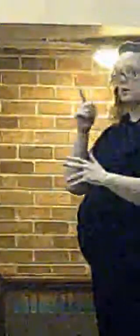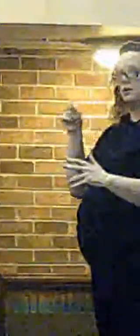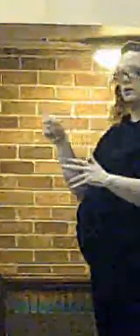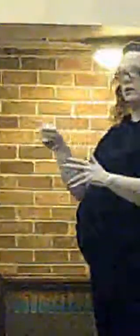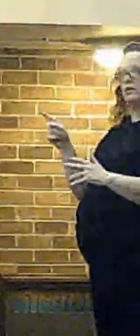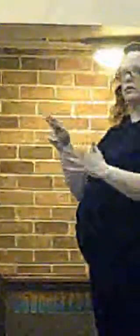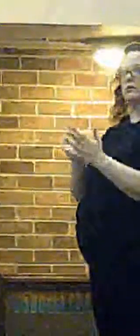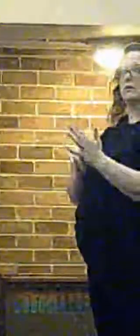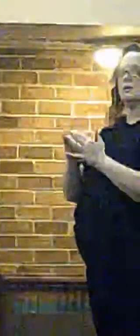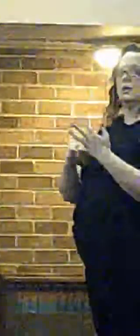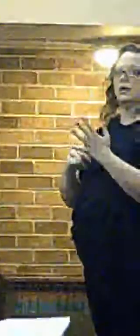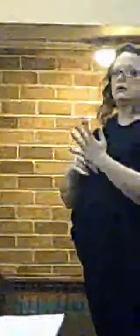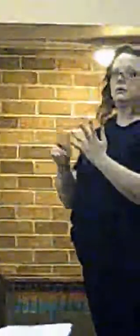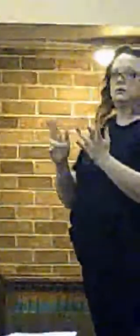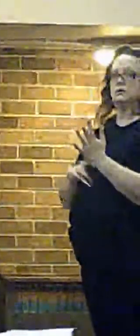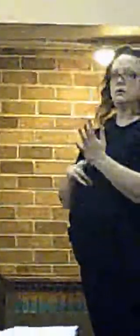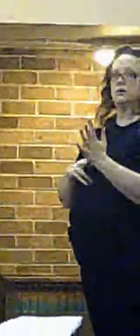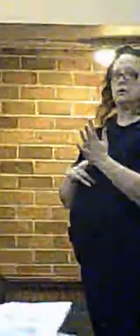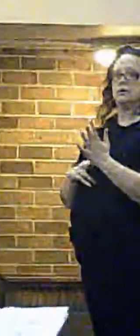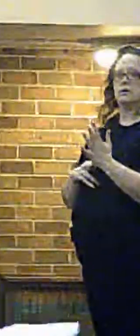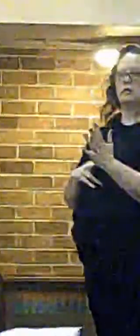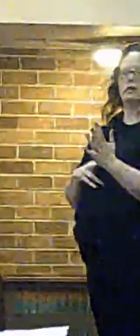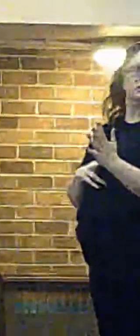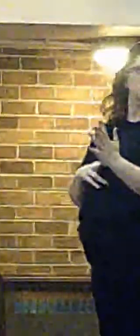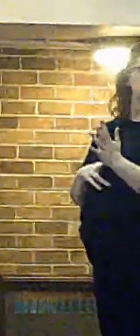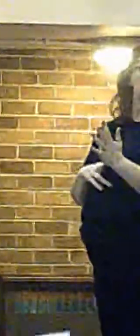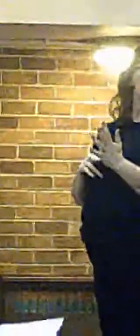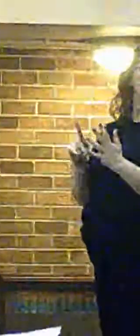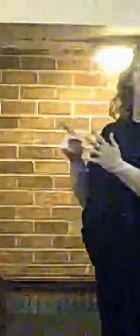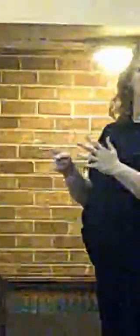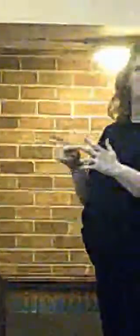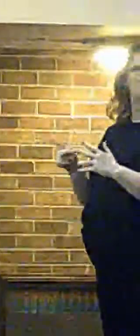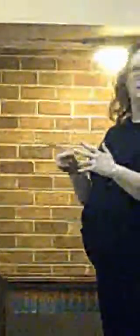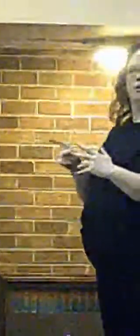to service Neston. Because they've already moved that to their station.